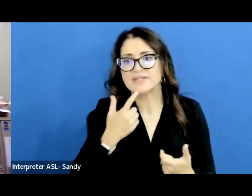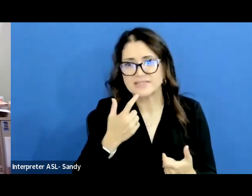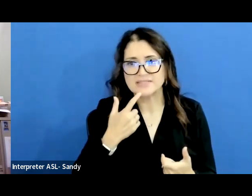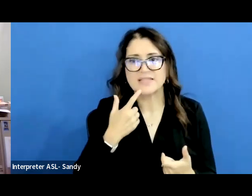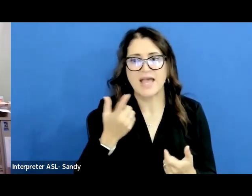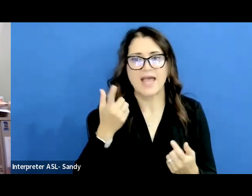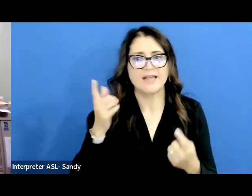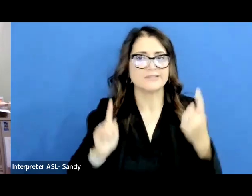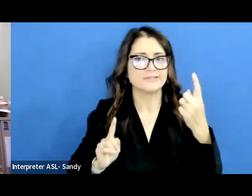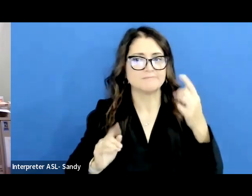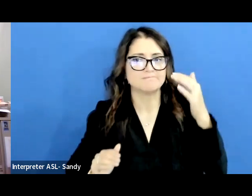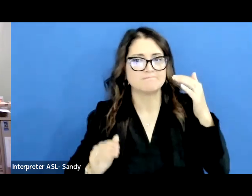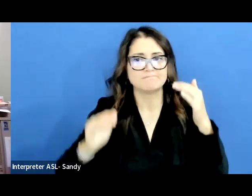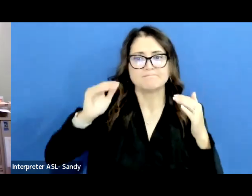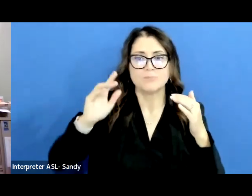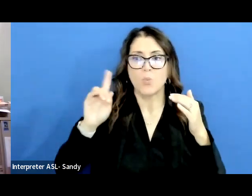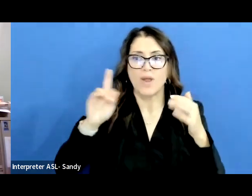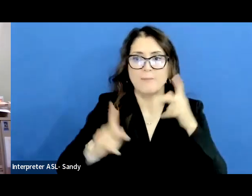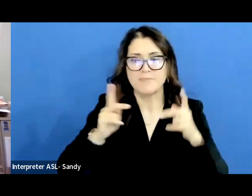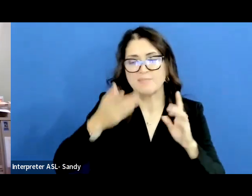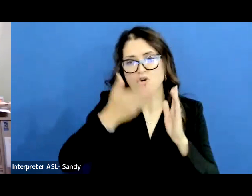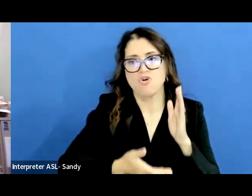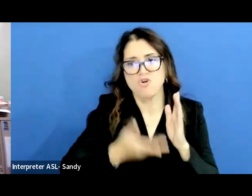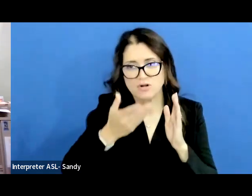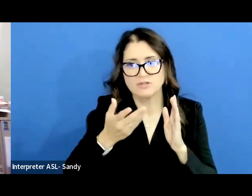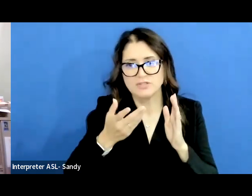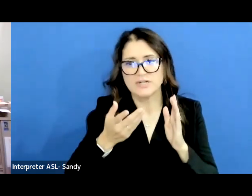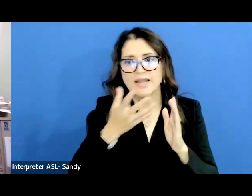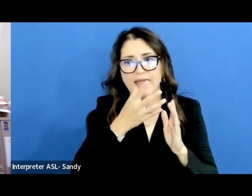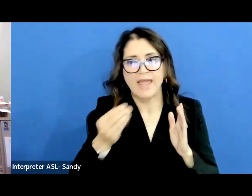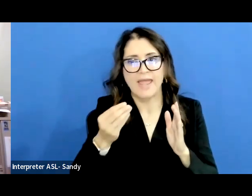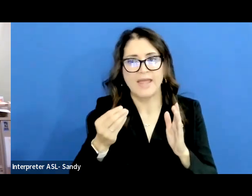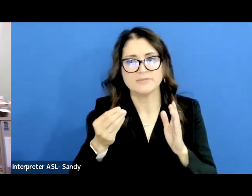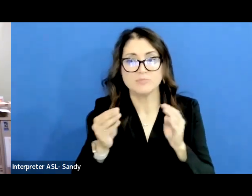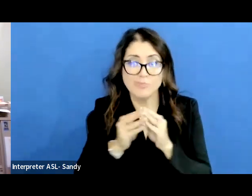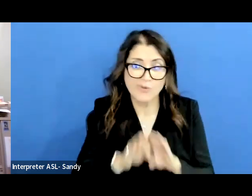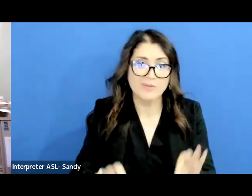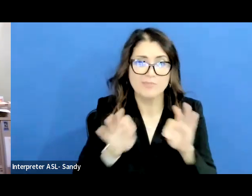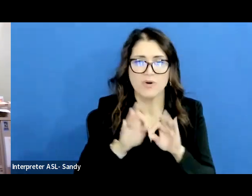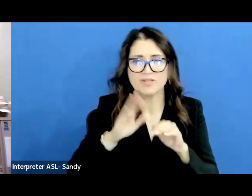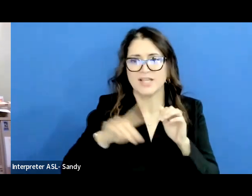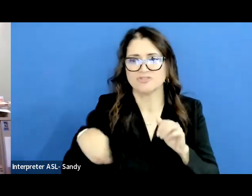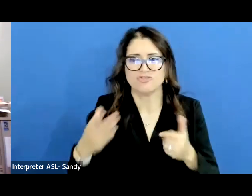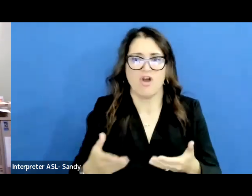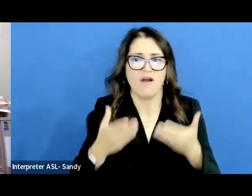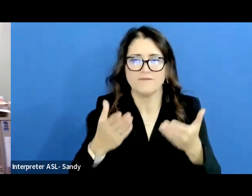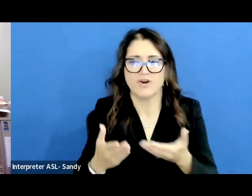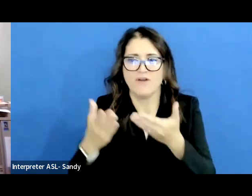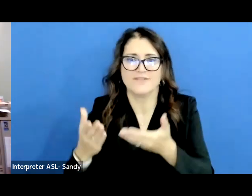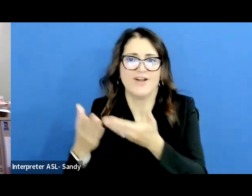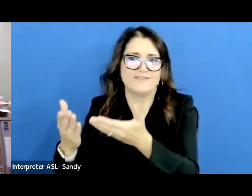things unsolicited. So you all have a lot of great expertise that you're bringing to that conversation